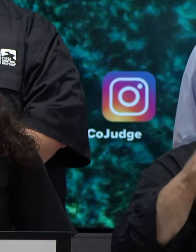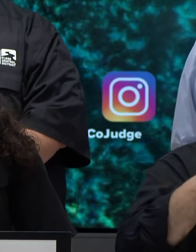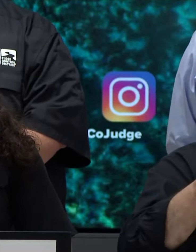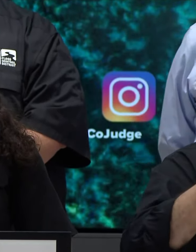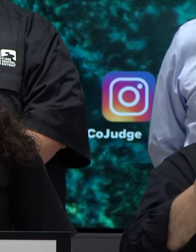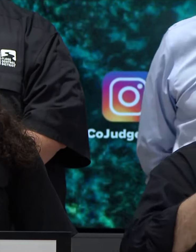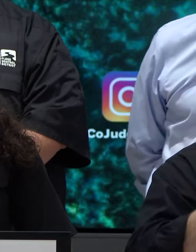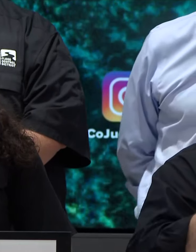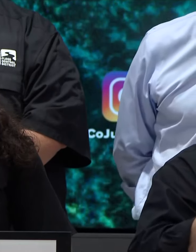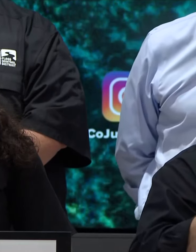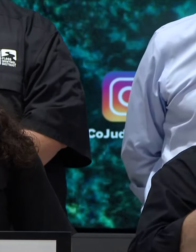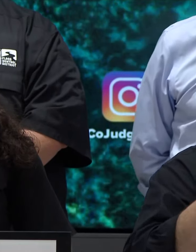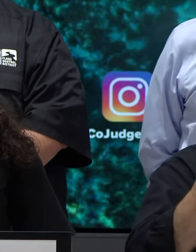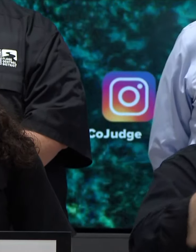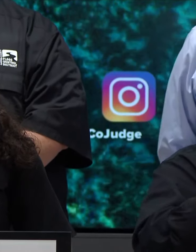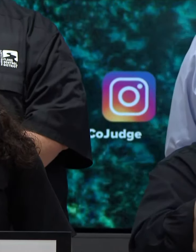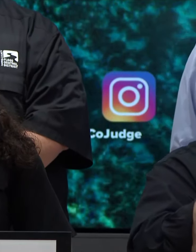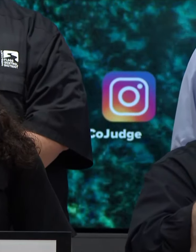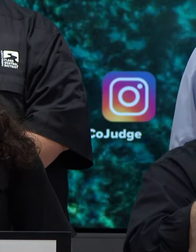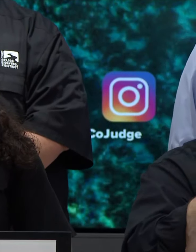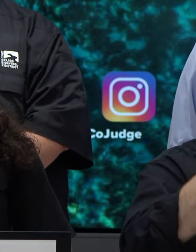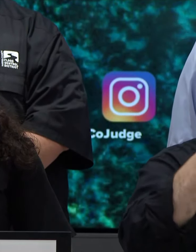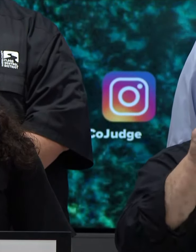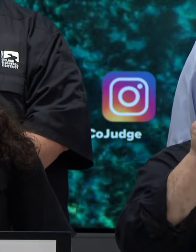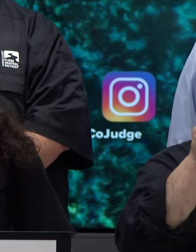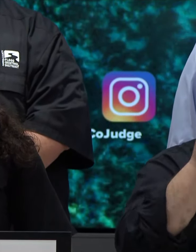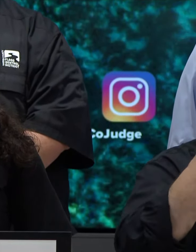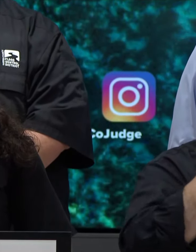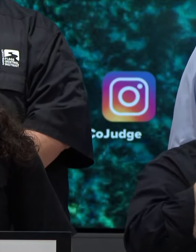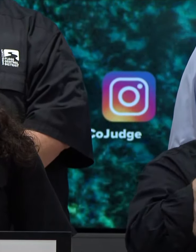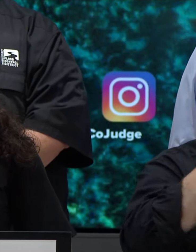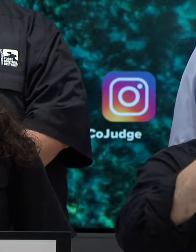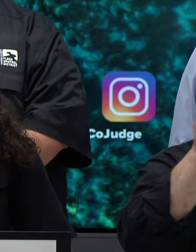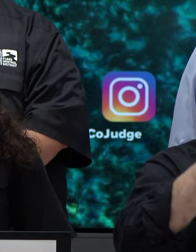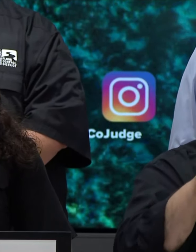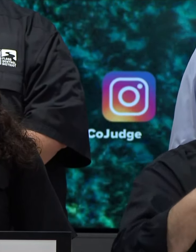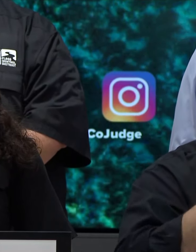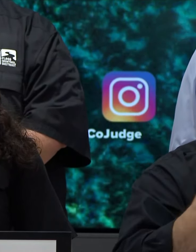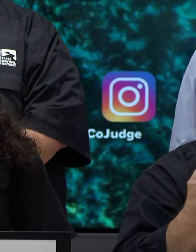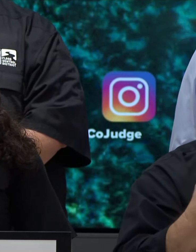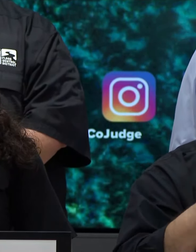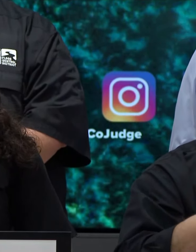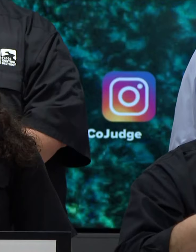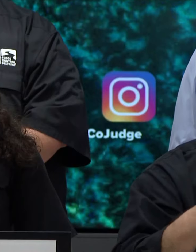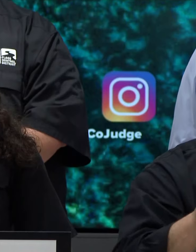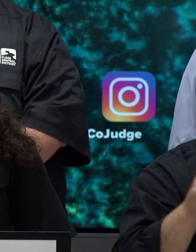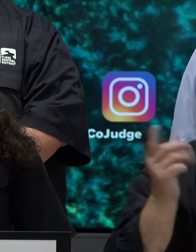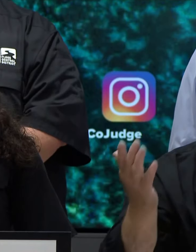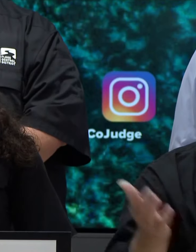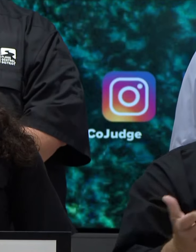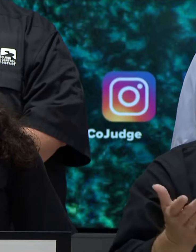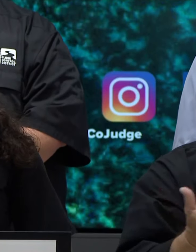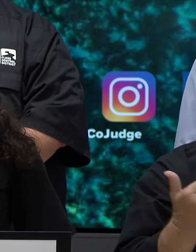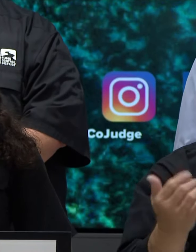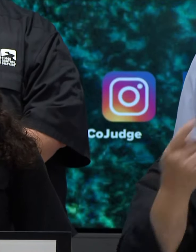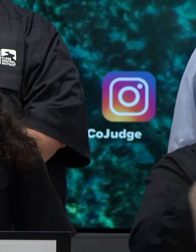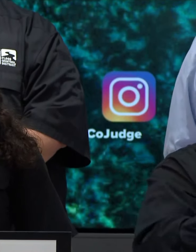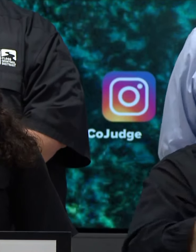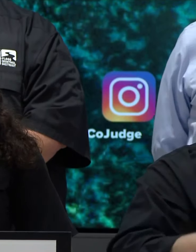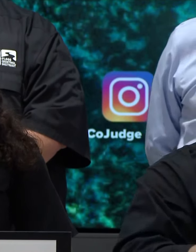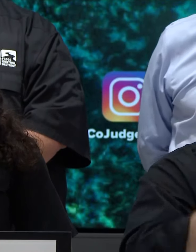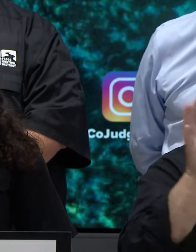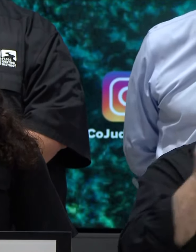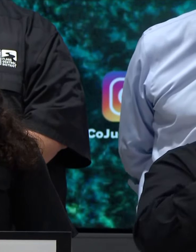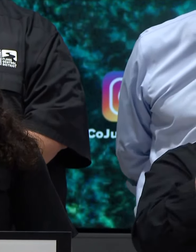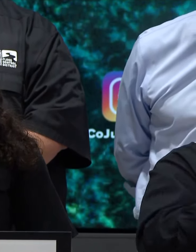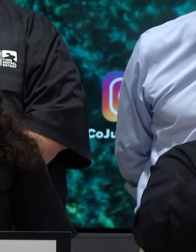to give the community an update right now and answer questions. So I want to facilitate them being today. And obviously, they